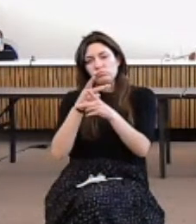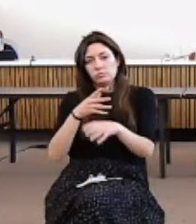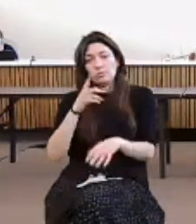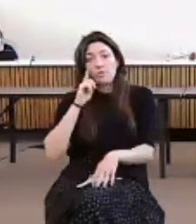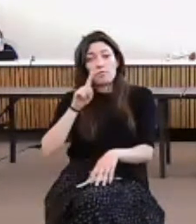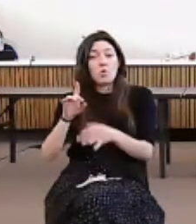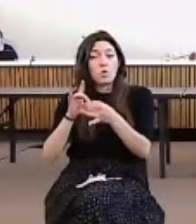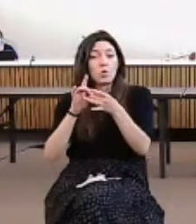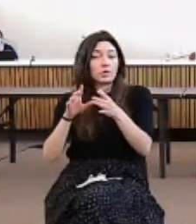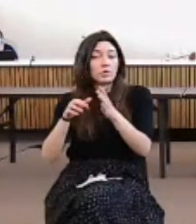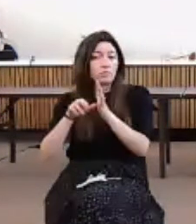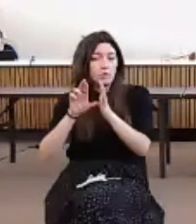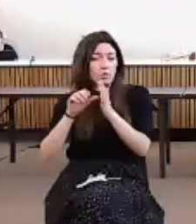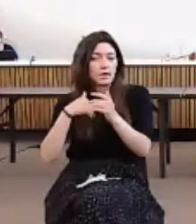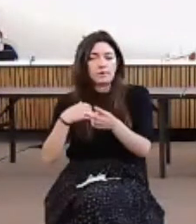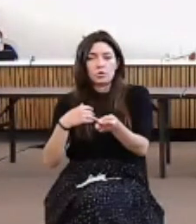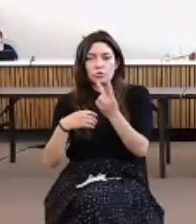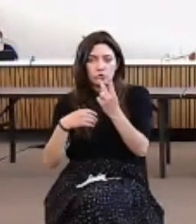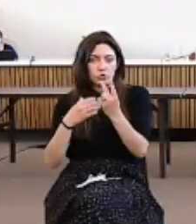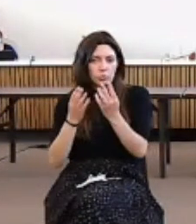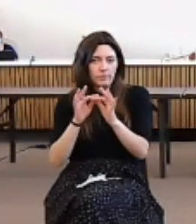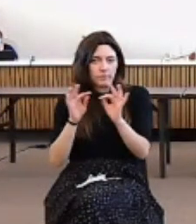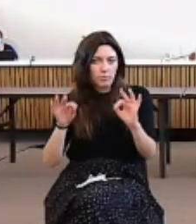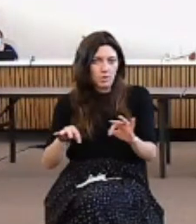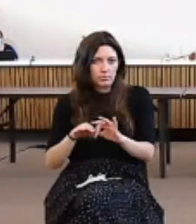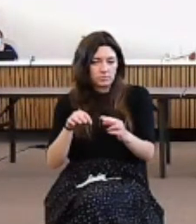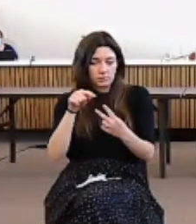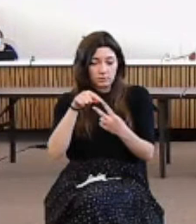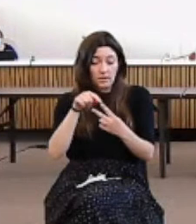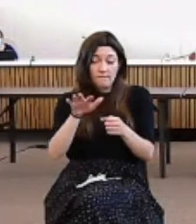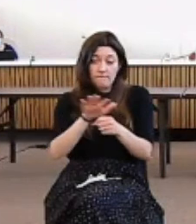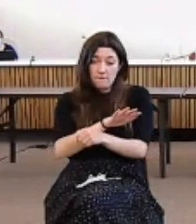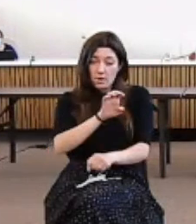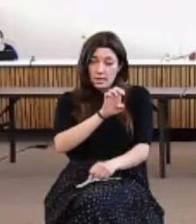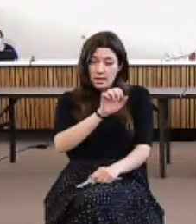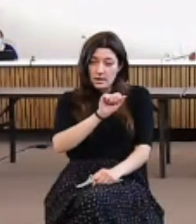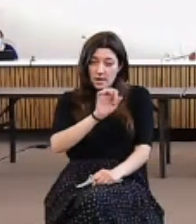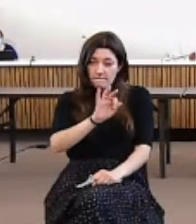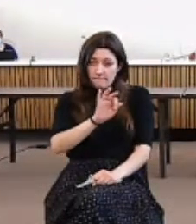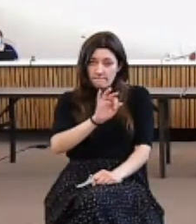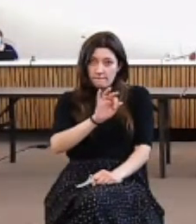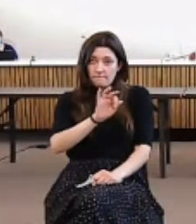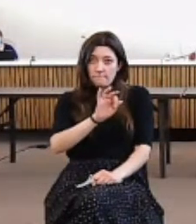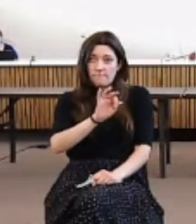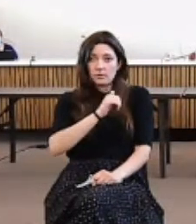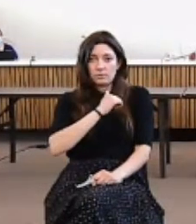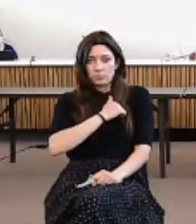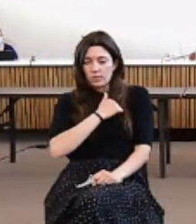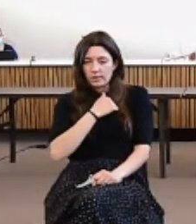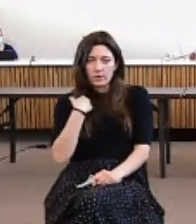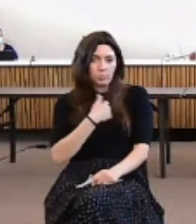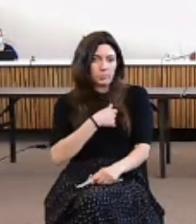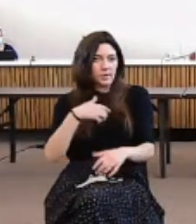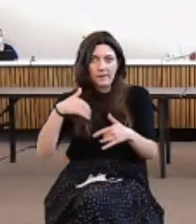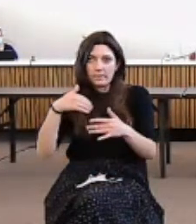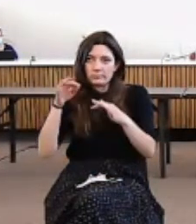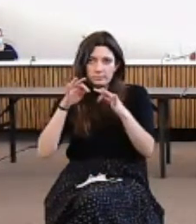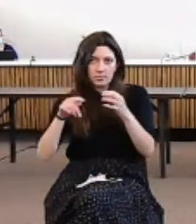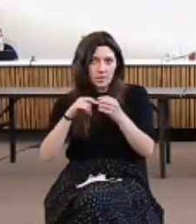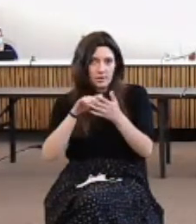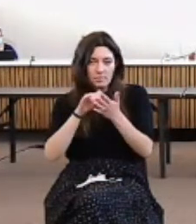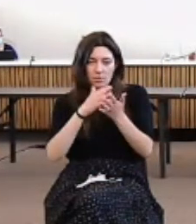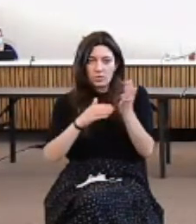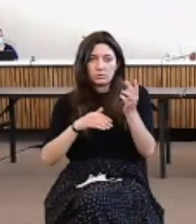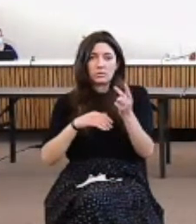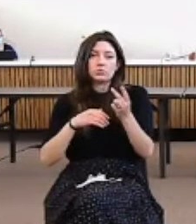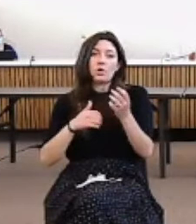there's two different forms. There's a full EAF. If you apologize, we haven't been through this part yet.